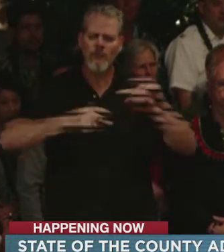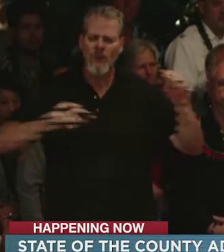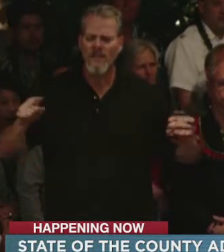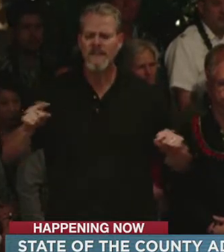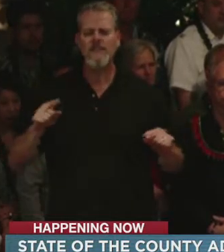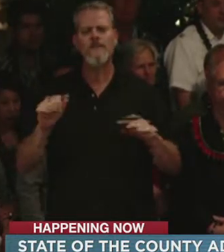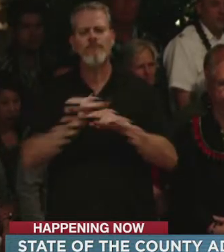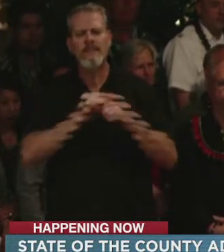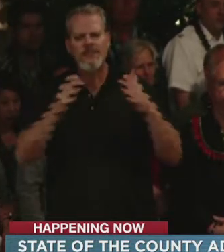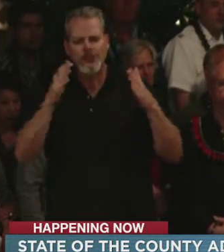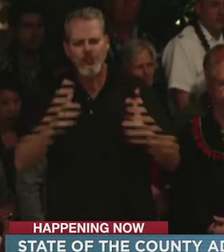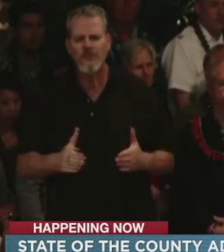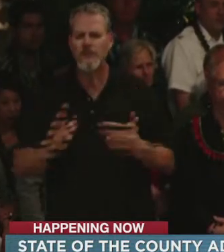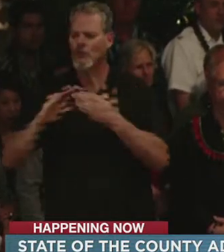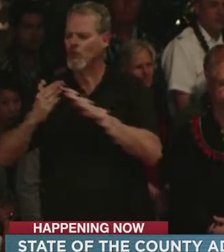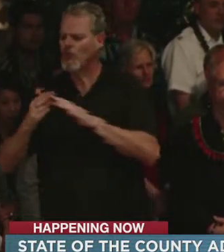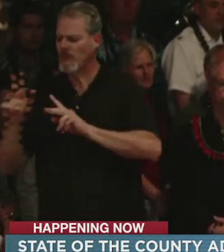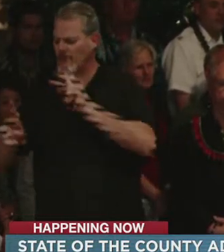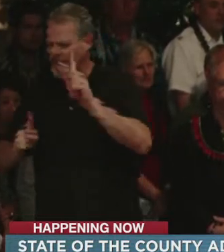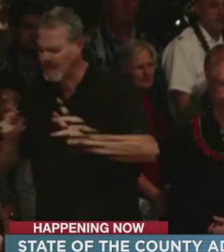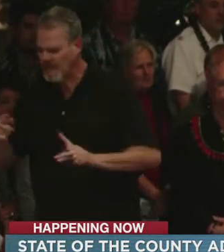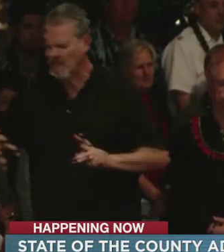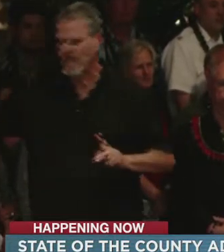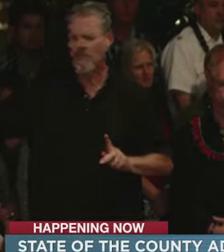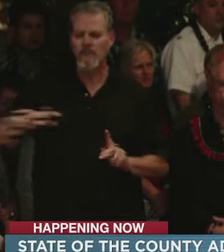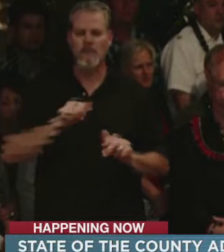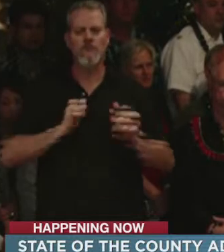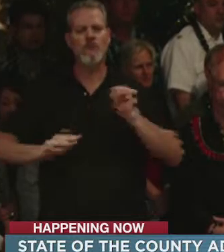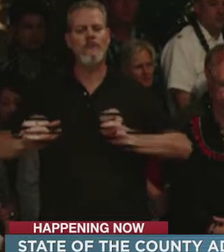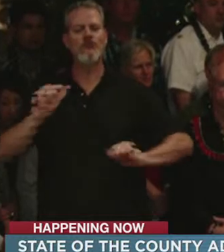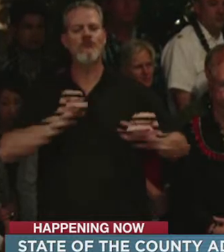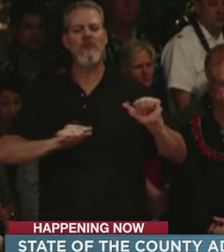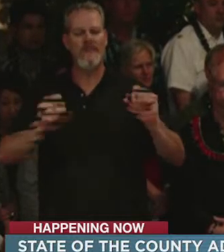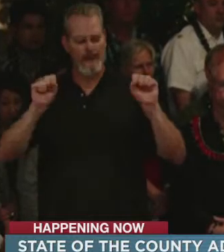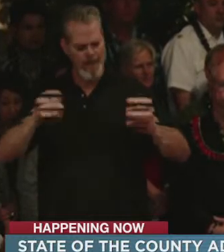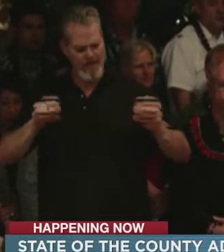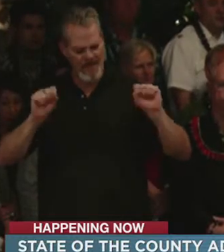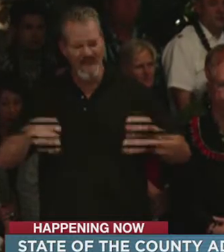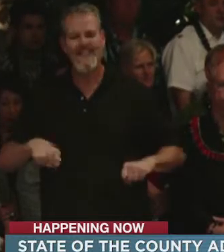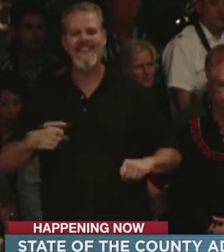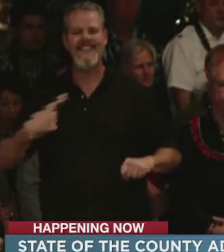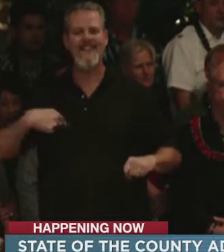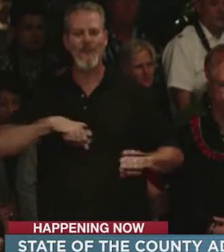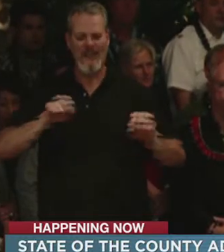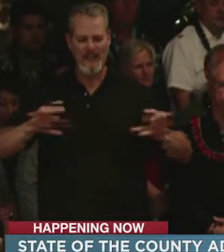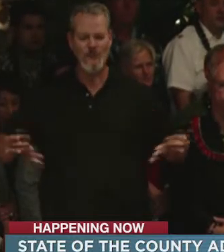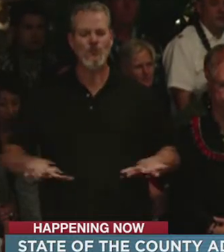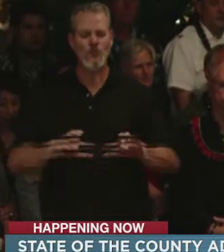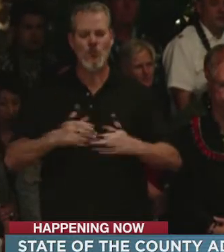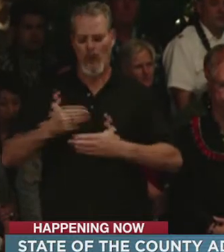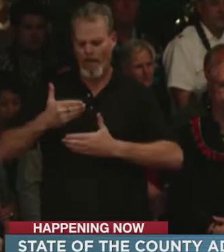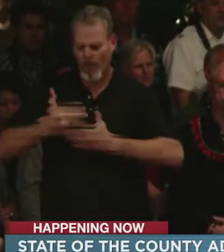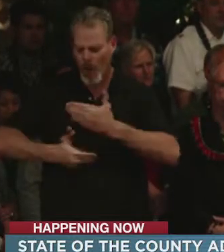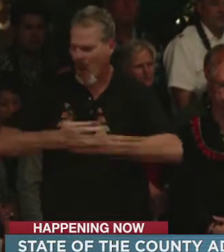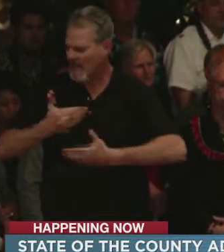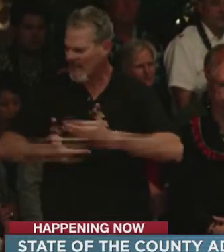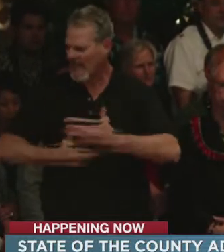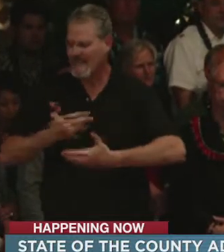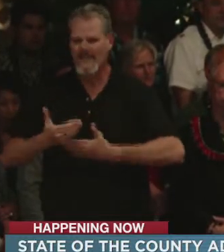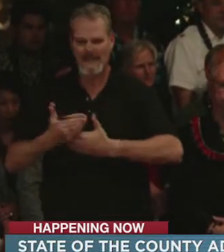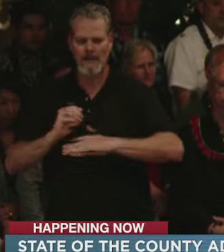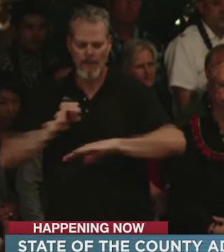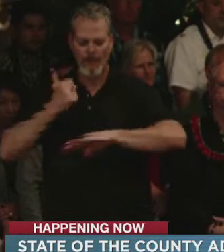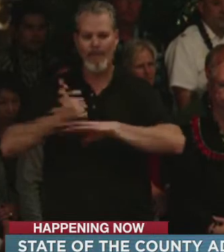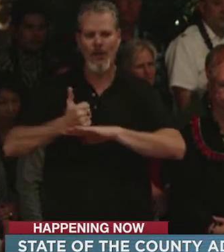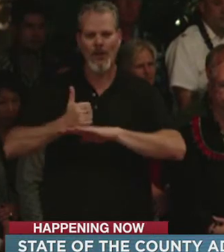providers, and community residents to demonstrate the efficacy of place-based process built on ancestral knowledge